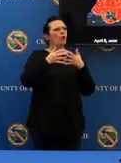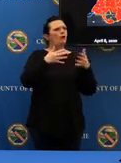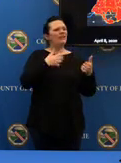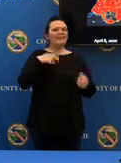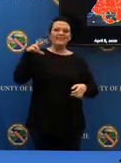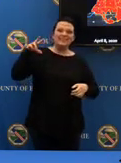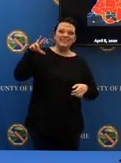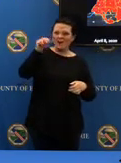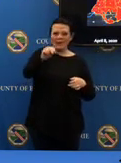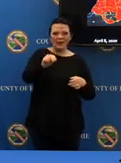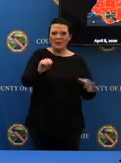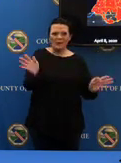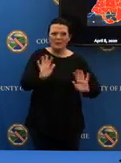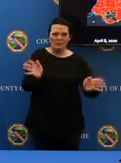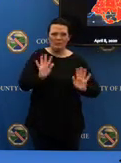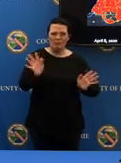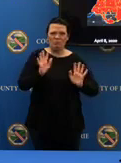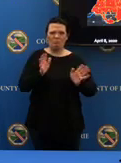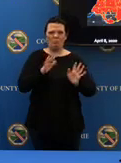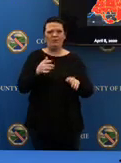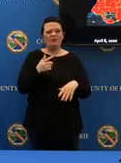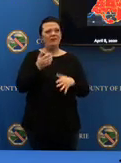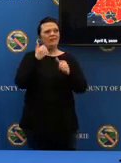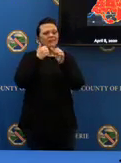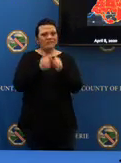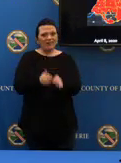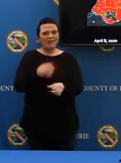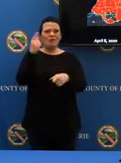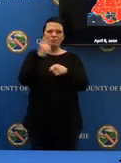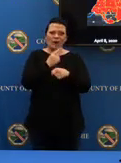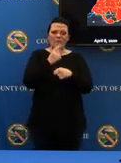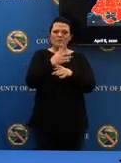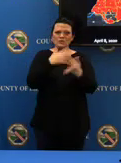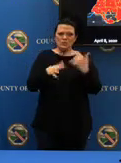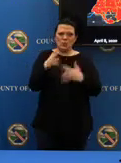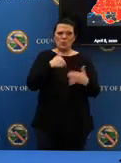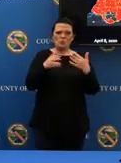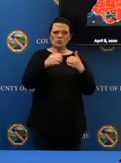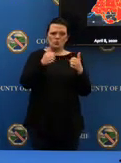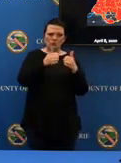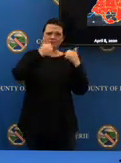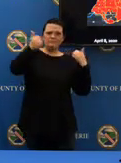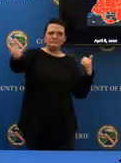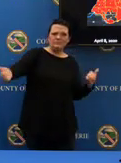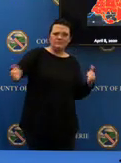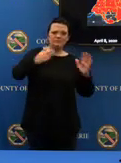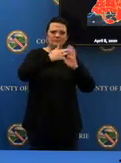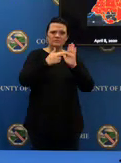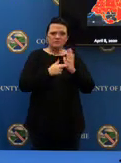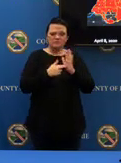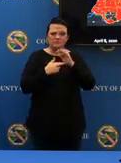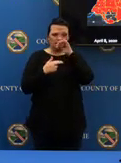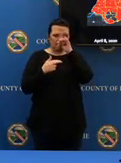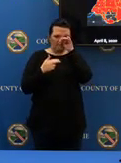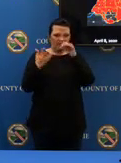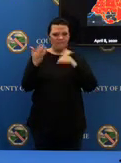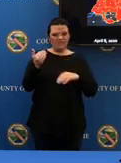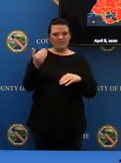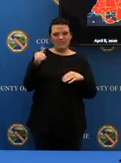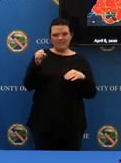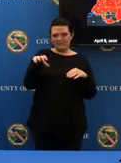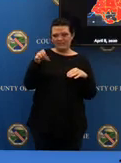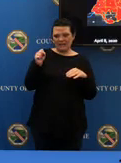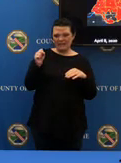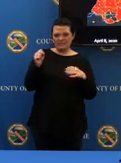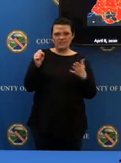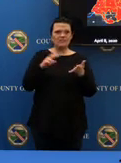no. We need you to follow proper social distancing guidelines. And those 15 cases might actually put you